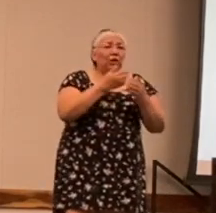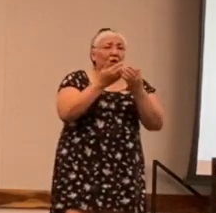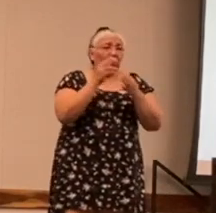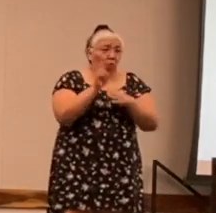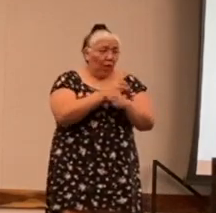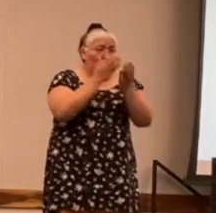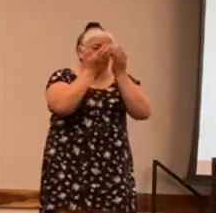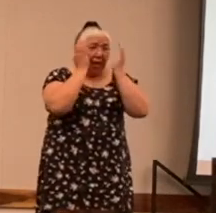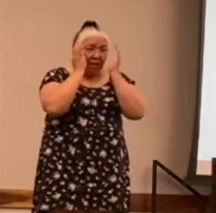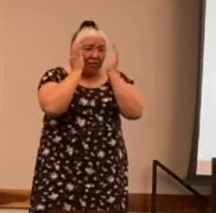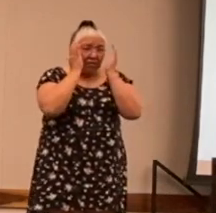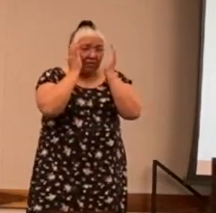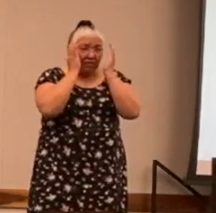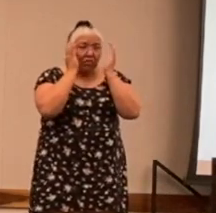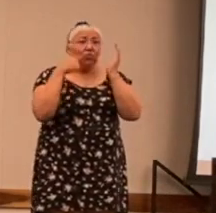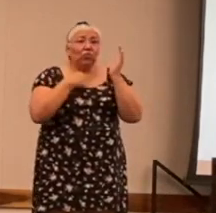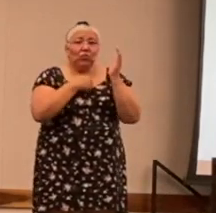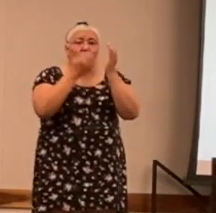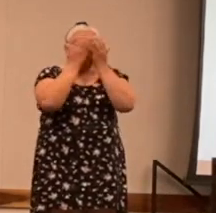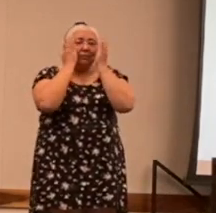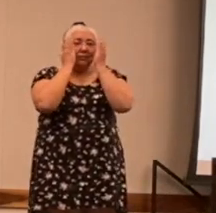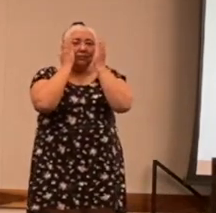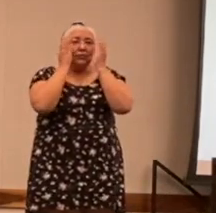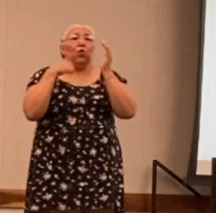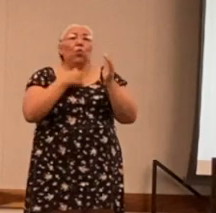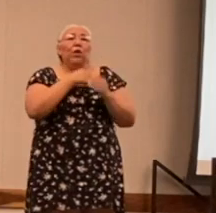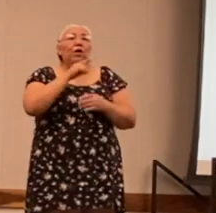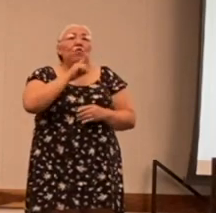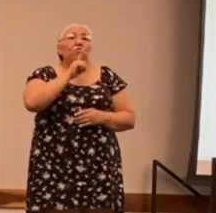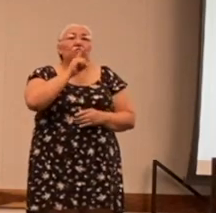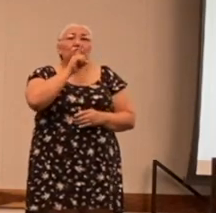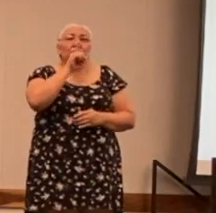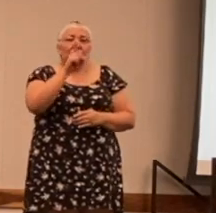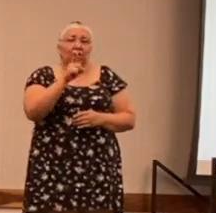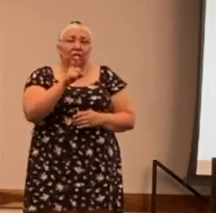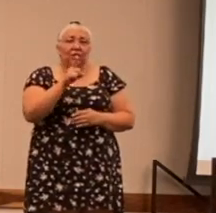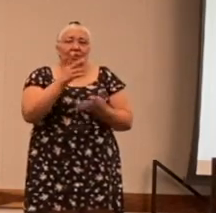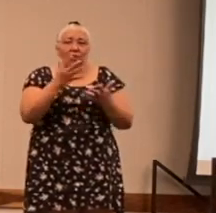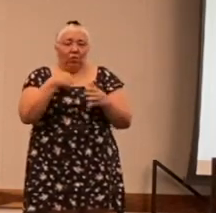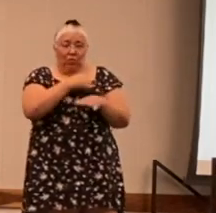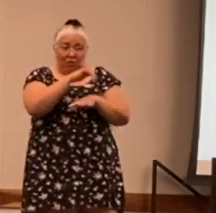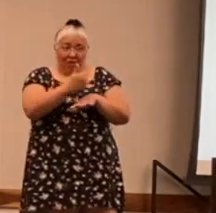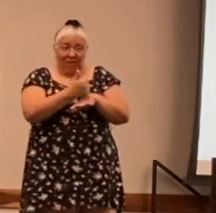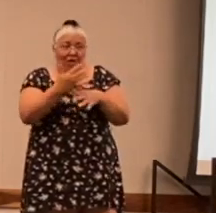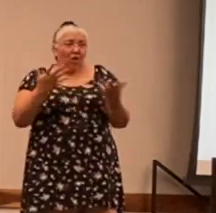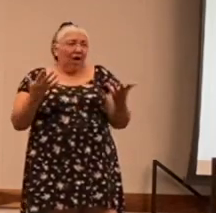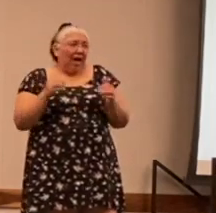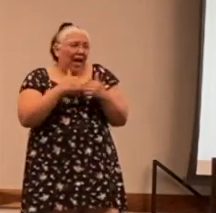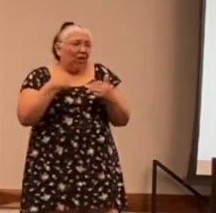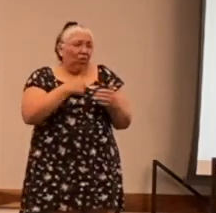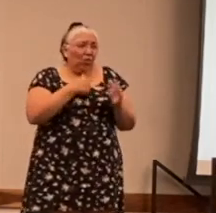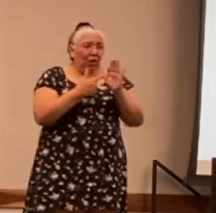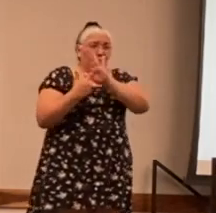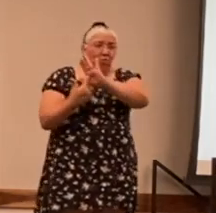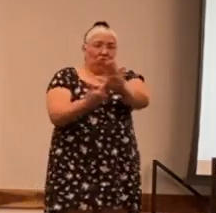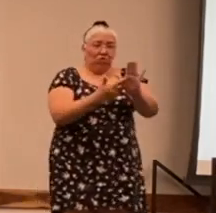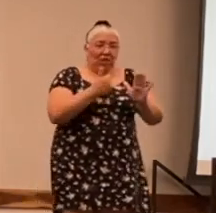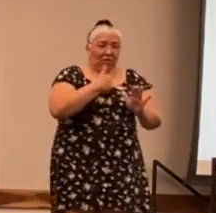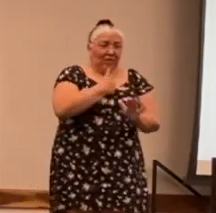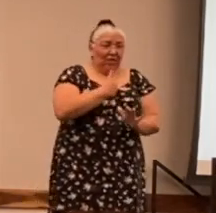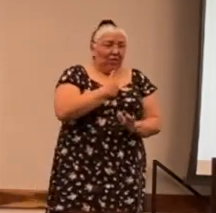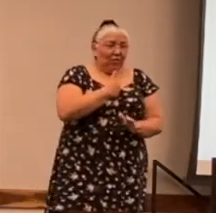masks? Do we put them on? Are we real in what we say? How do we portray ourselves?